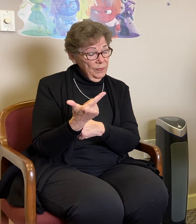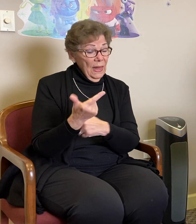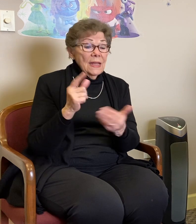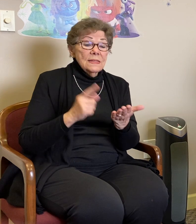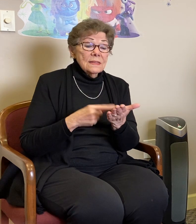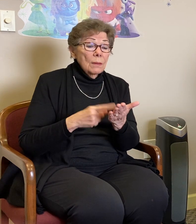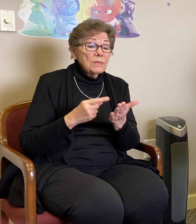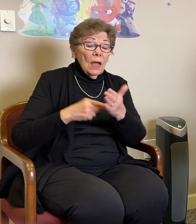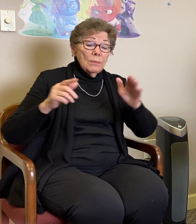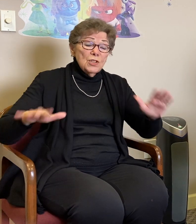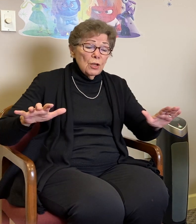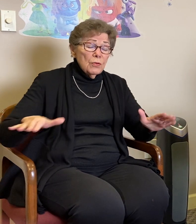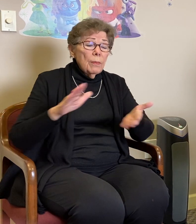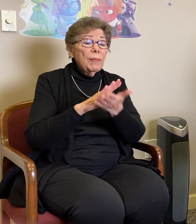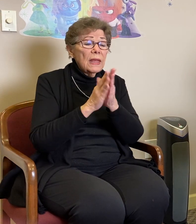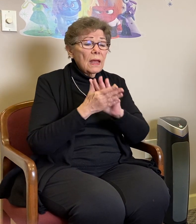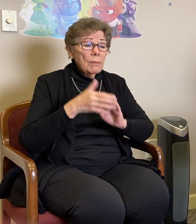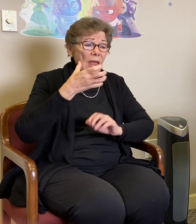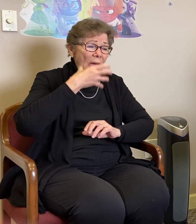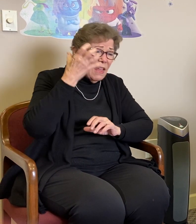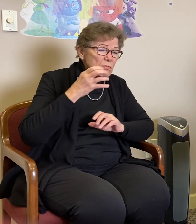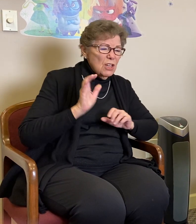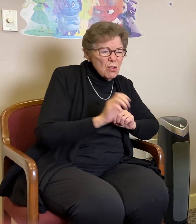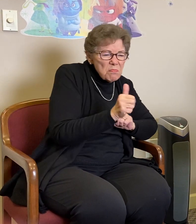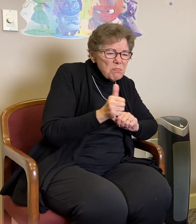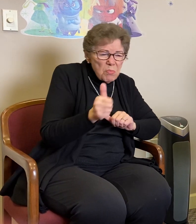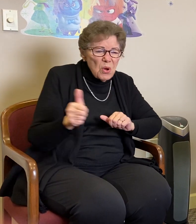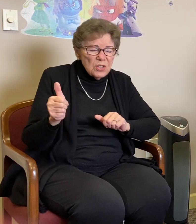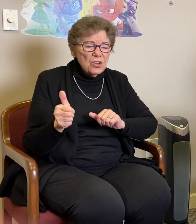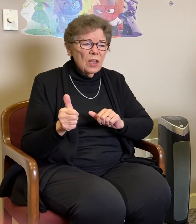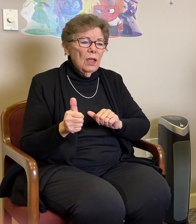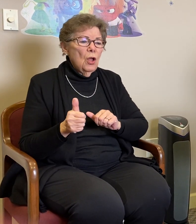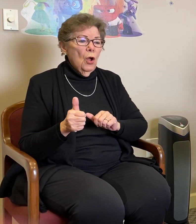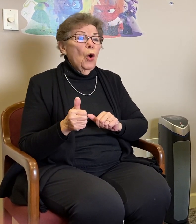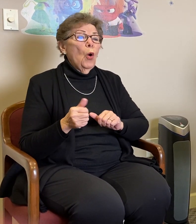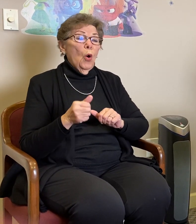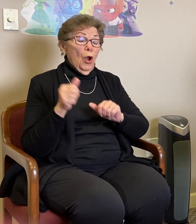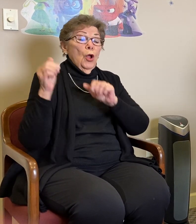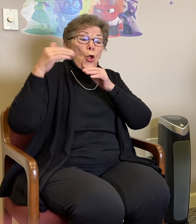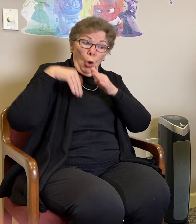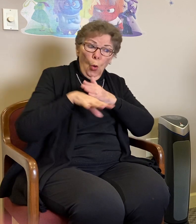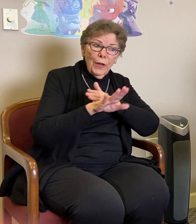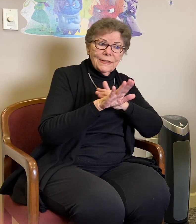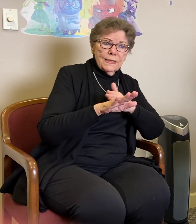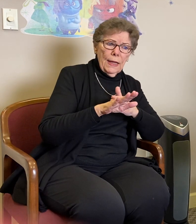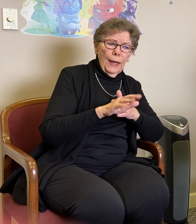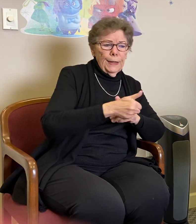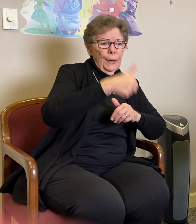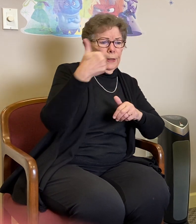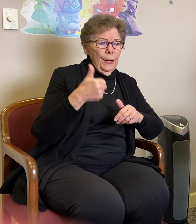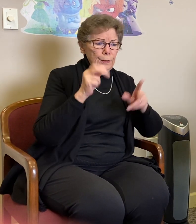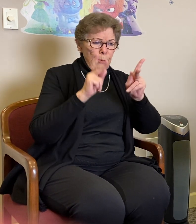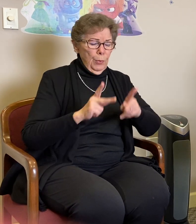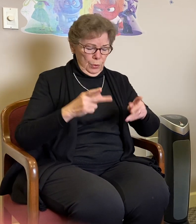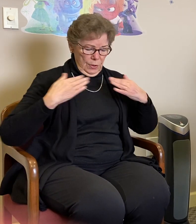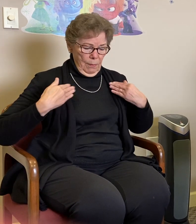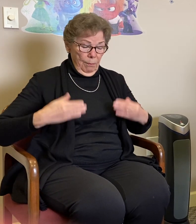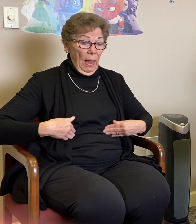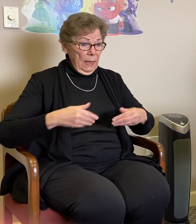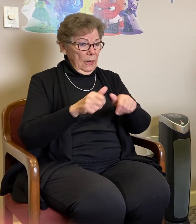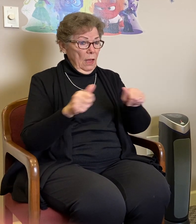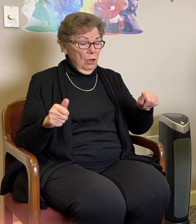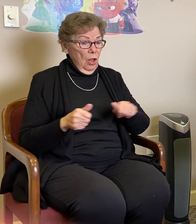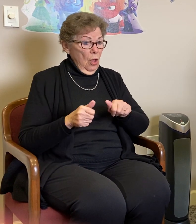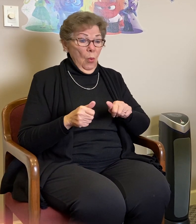Sometimes children get angry or pushy or even go inside another person's body boundary when they